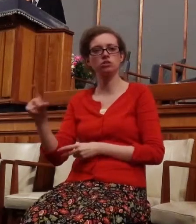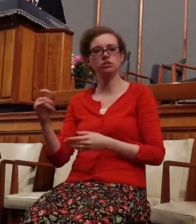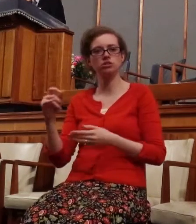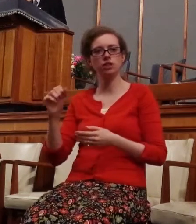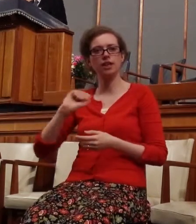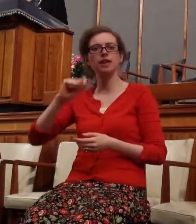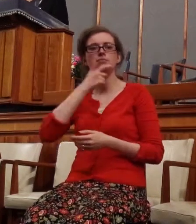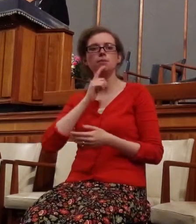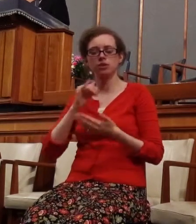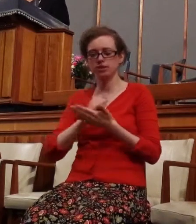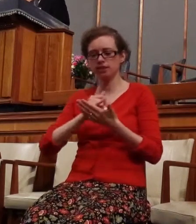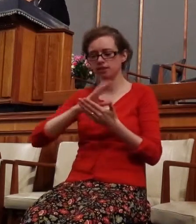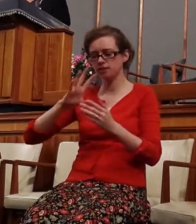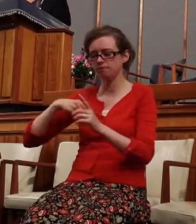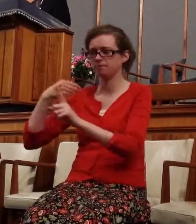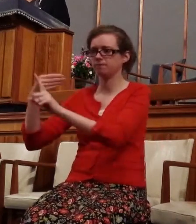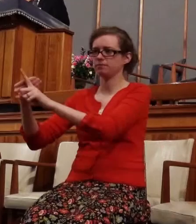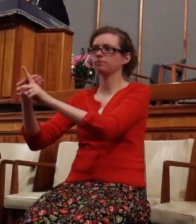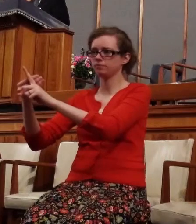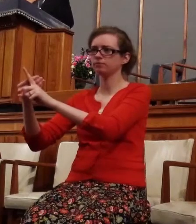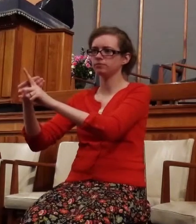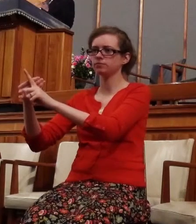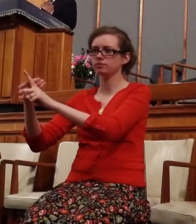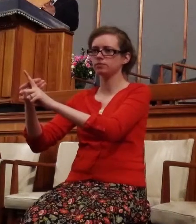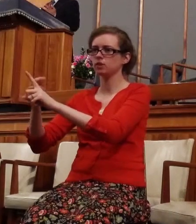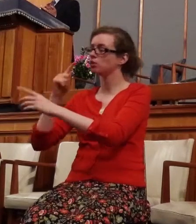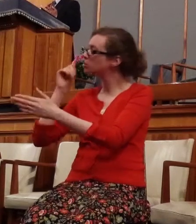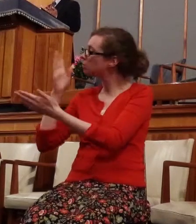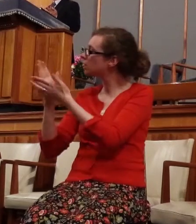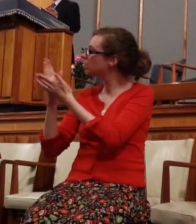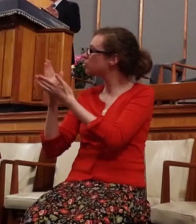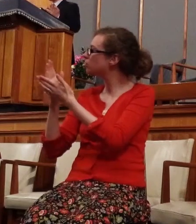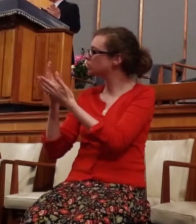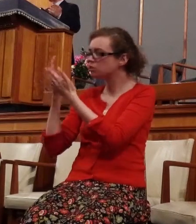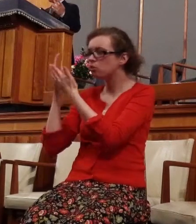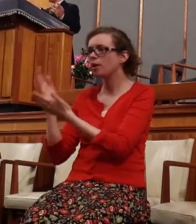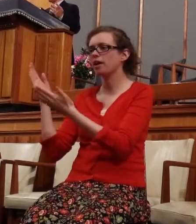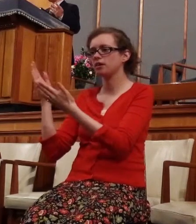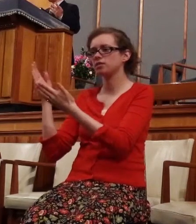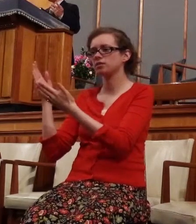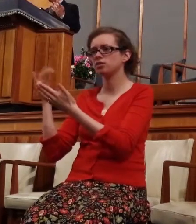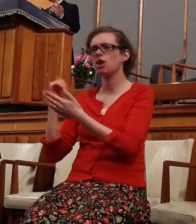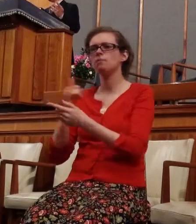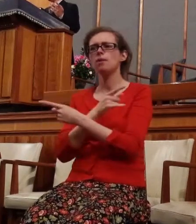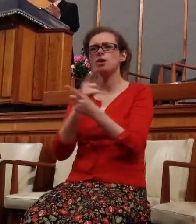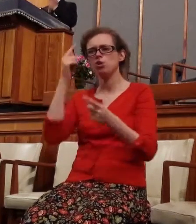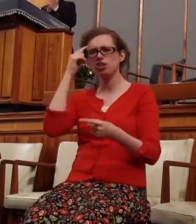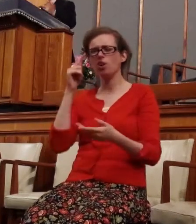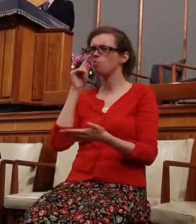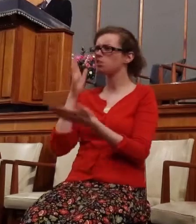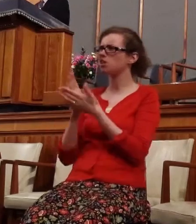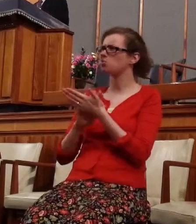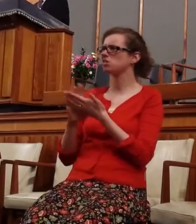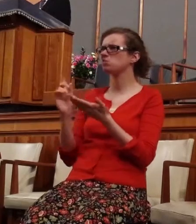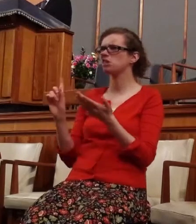his people. To believe is to obey him. I'm explaining what it means to believe, because people ask us many times, what it